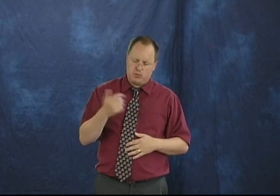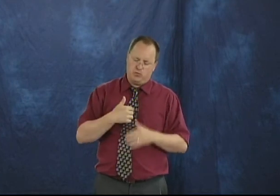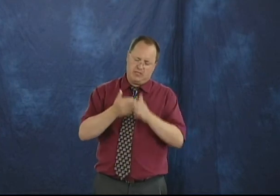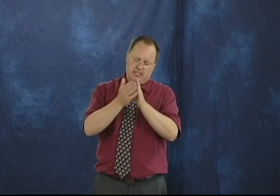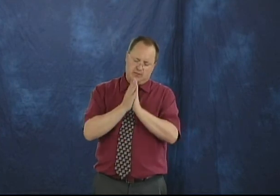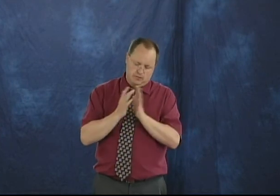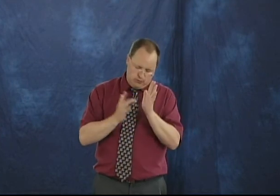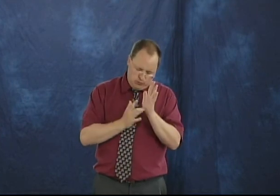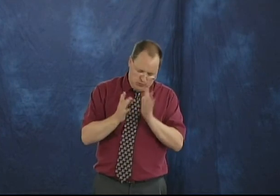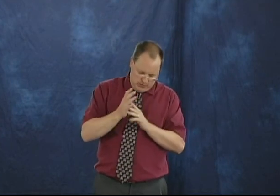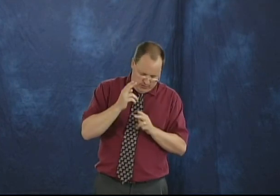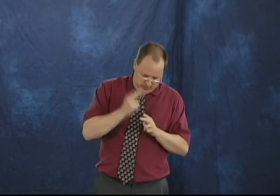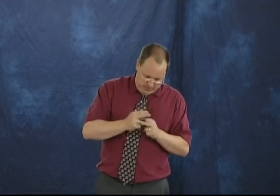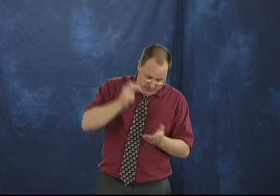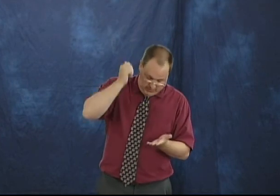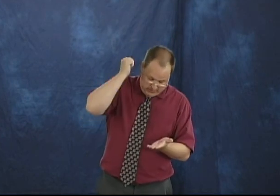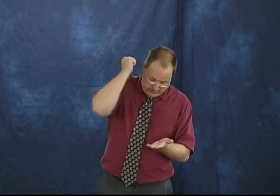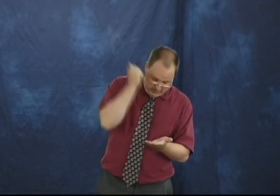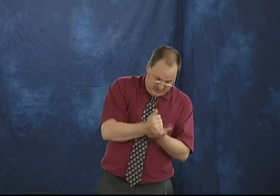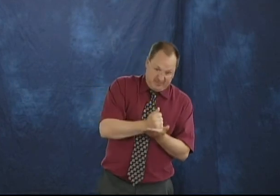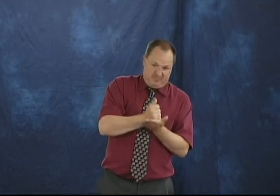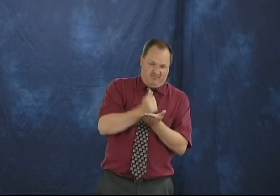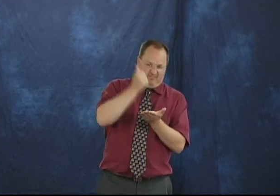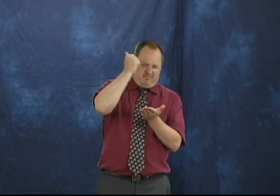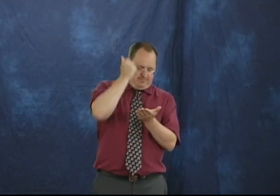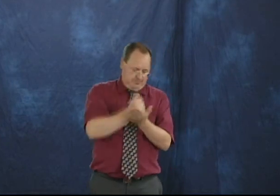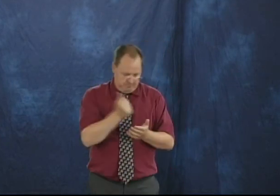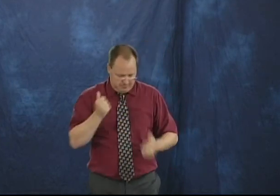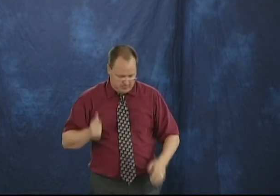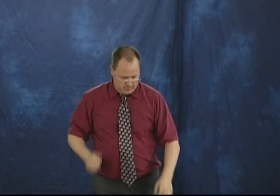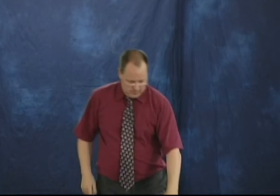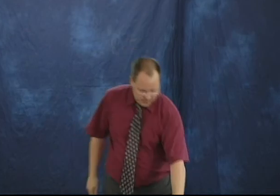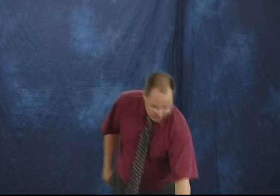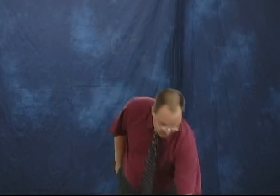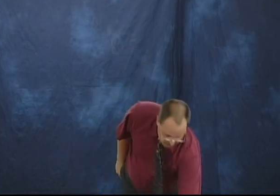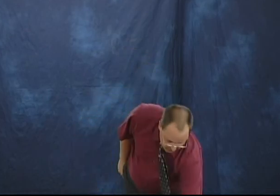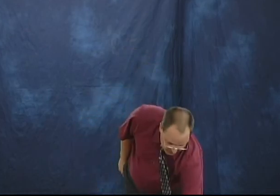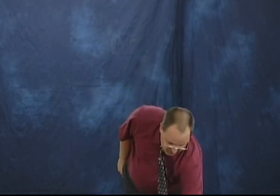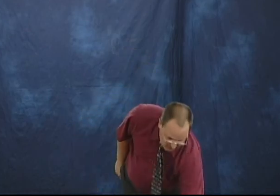to cherish your word in their hearts. We pray in Jesus' name, amen.